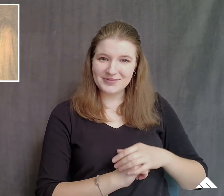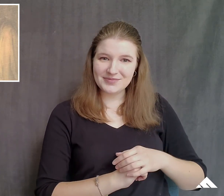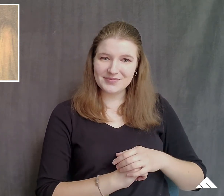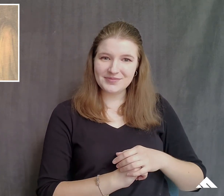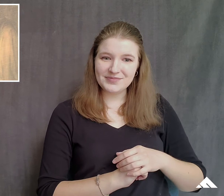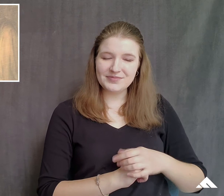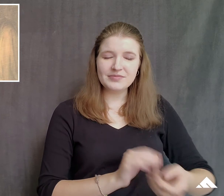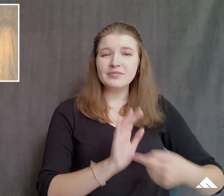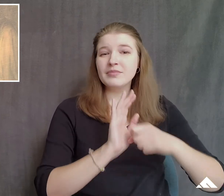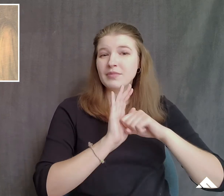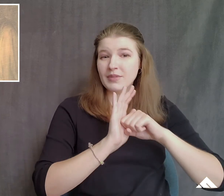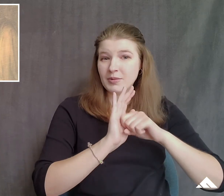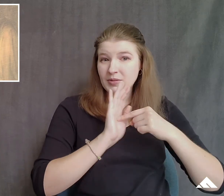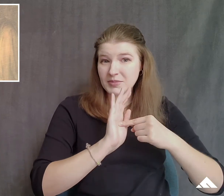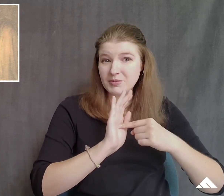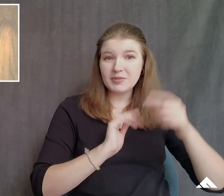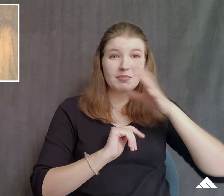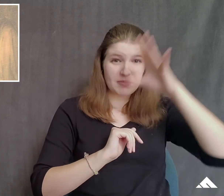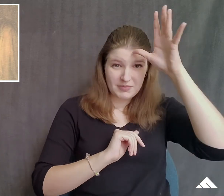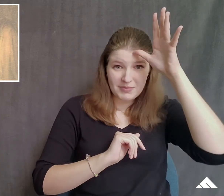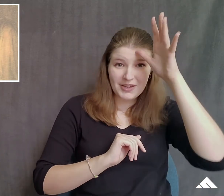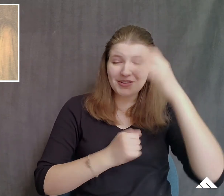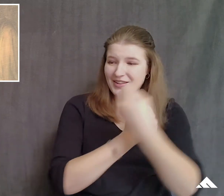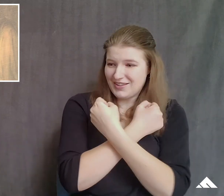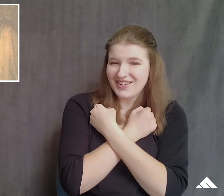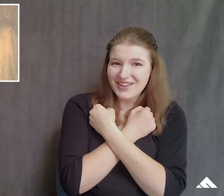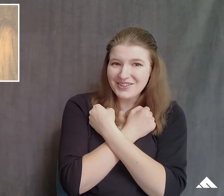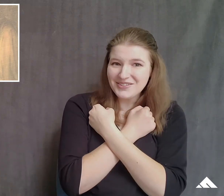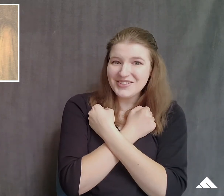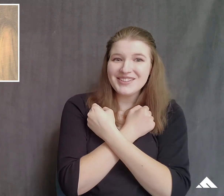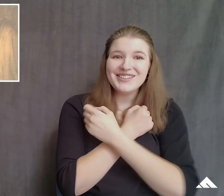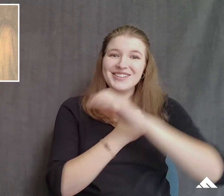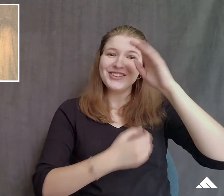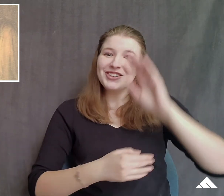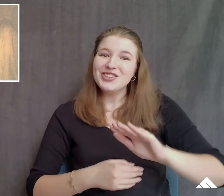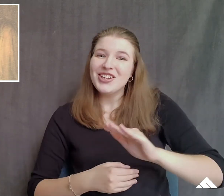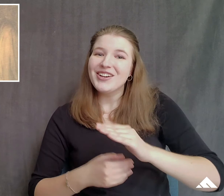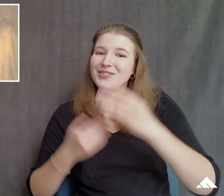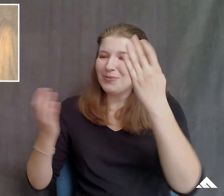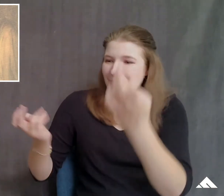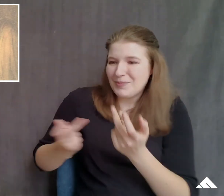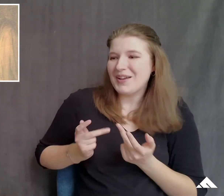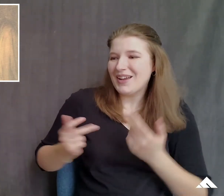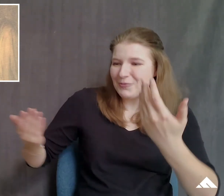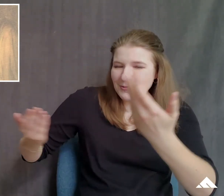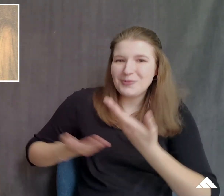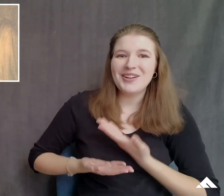It symbolizes the love of a parent, of a father and a mother, welcoming back their child, the son who's gone